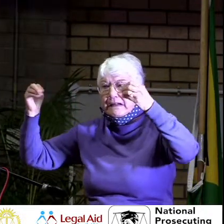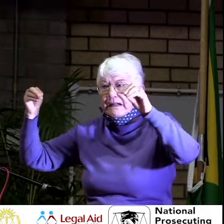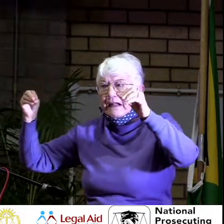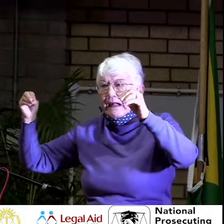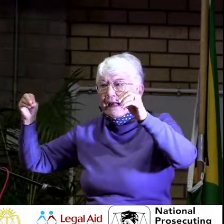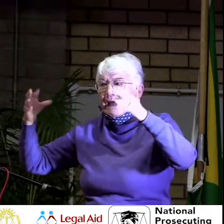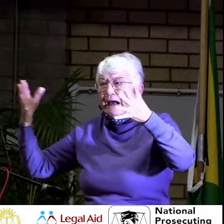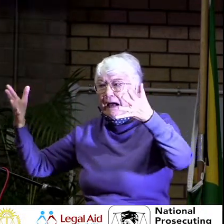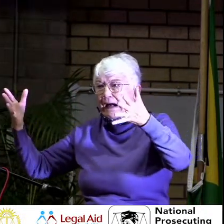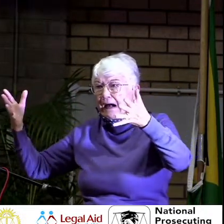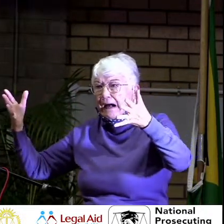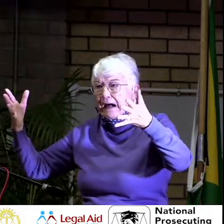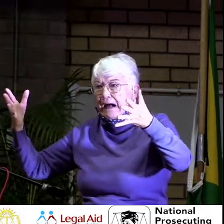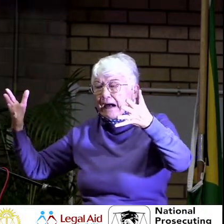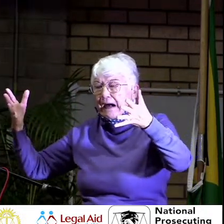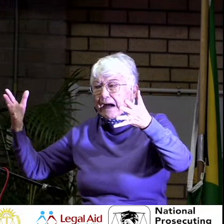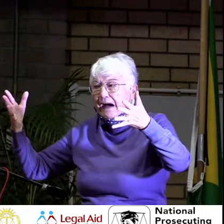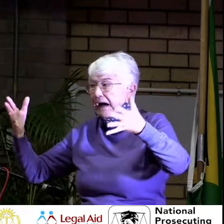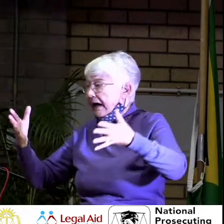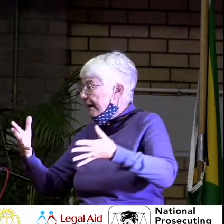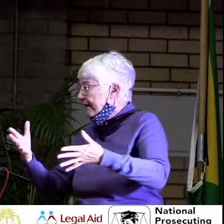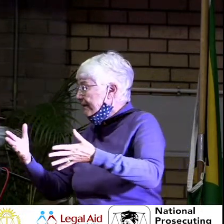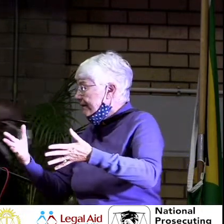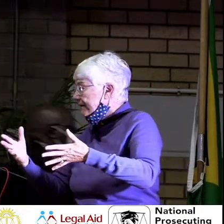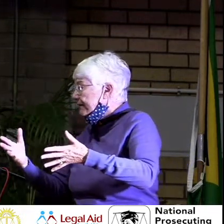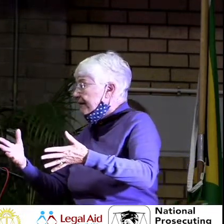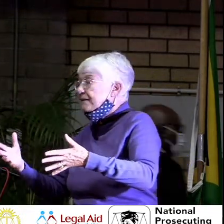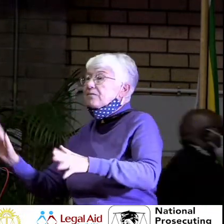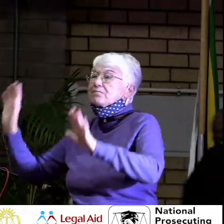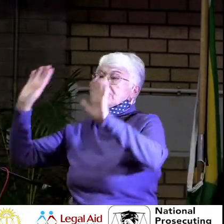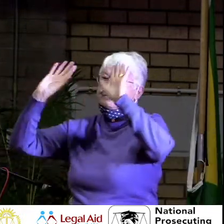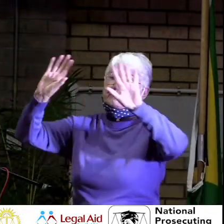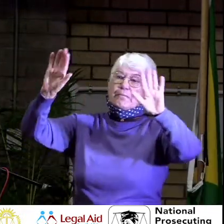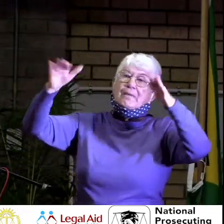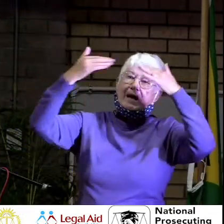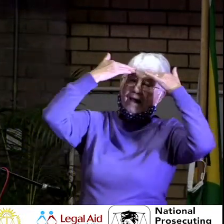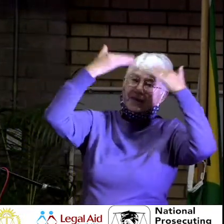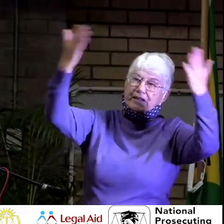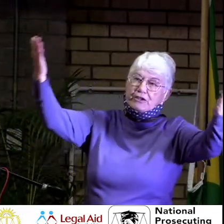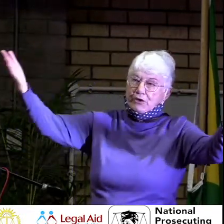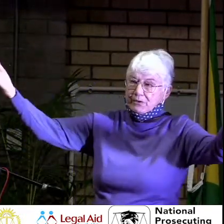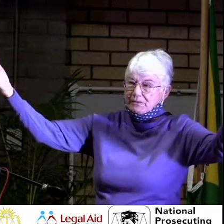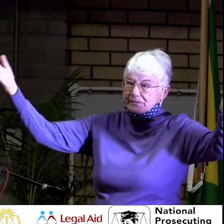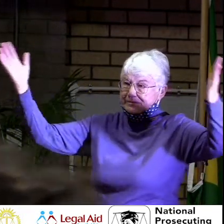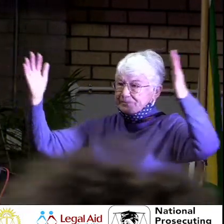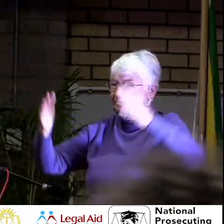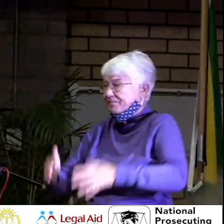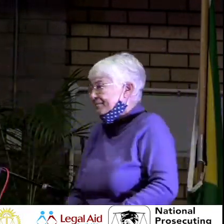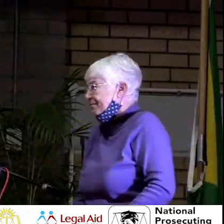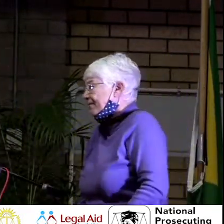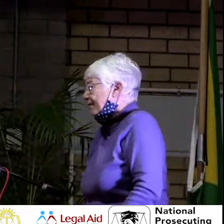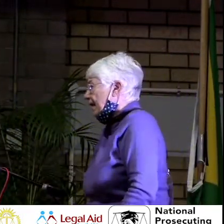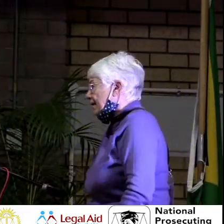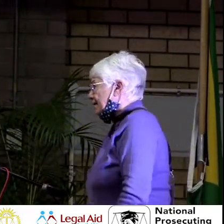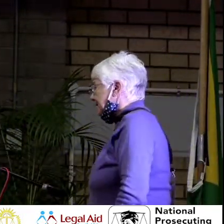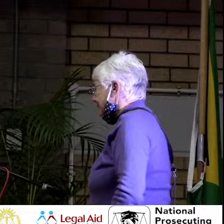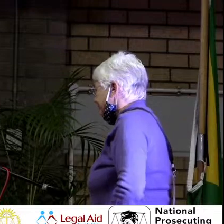Indimele uxolo. Ek staan vir vrede, baie dankie. Inkosi. Yabulela.